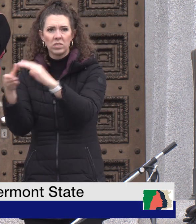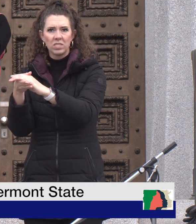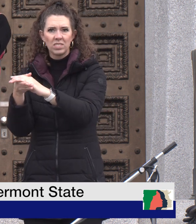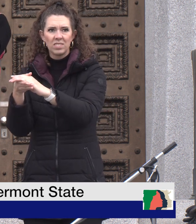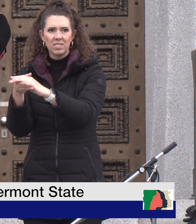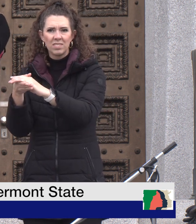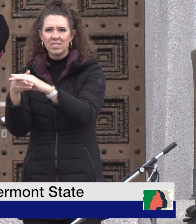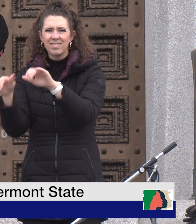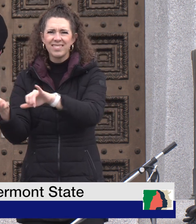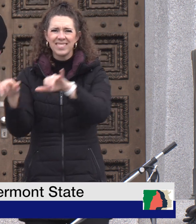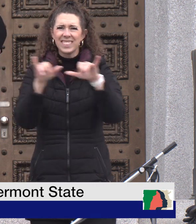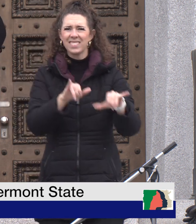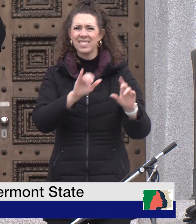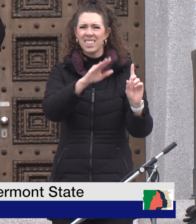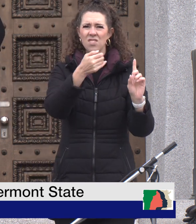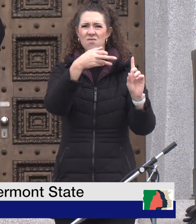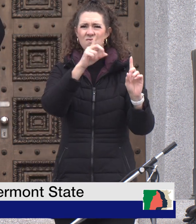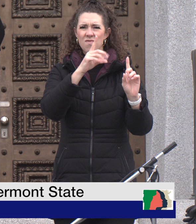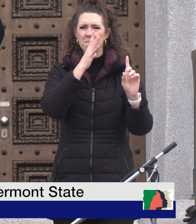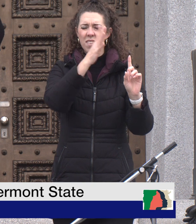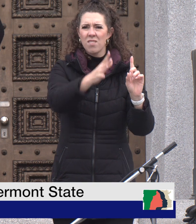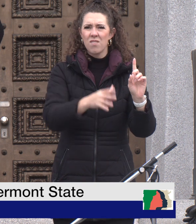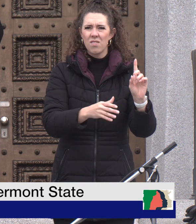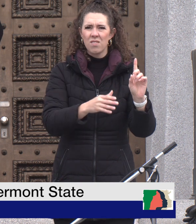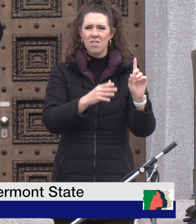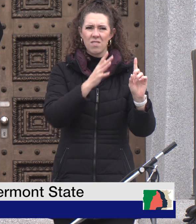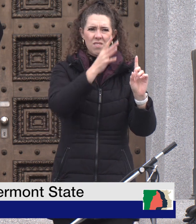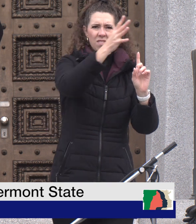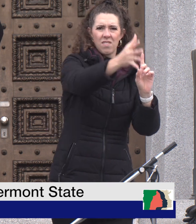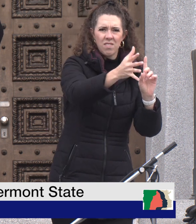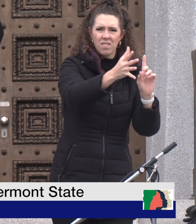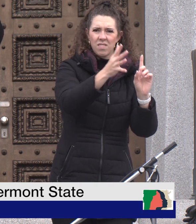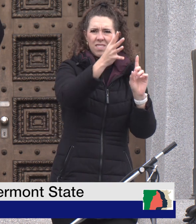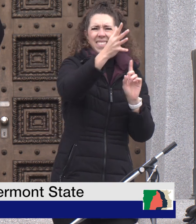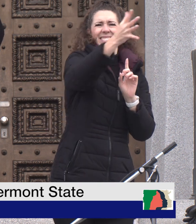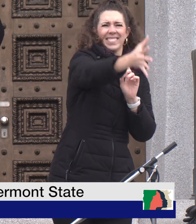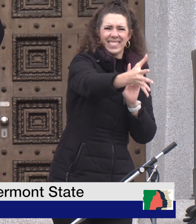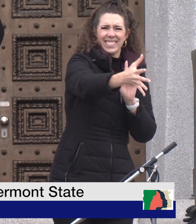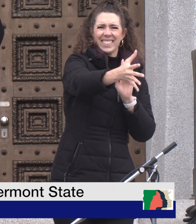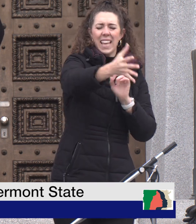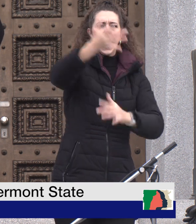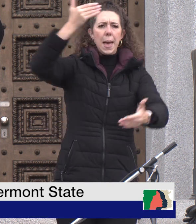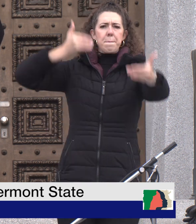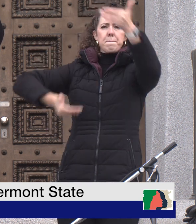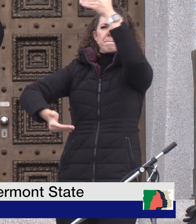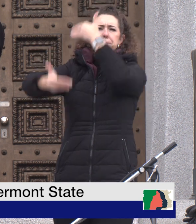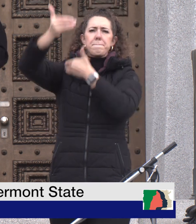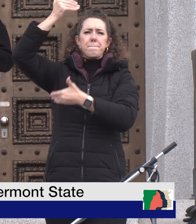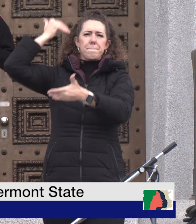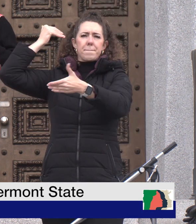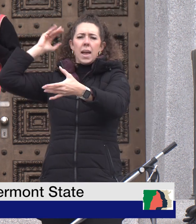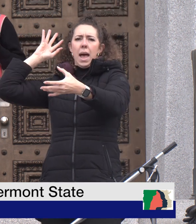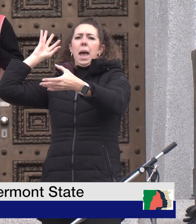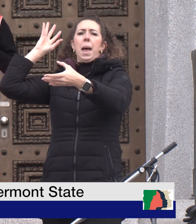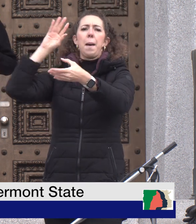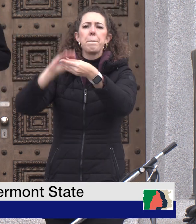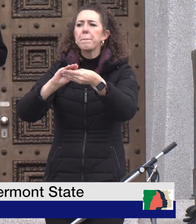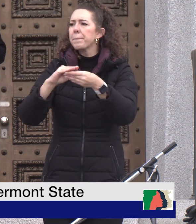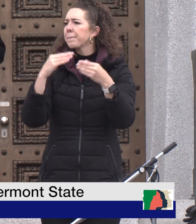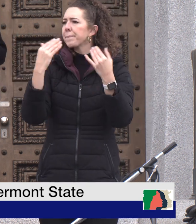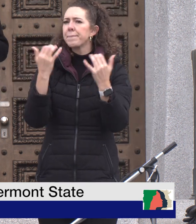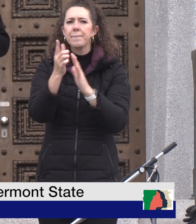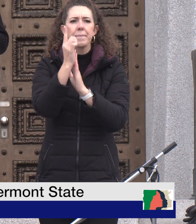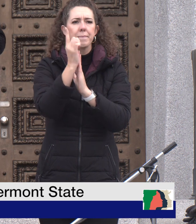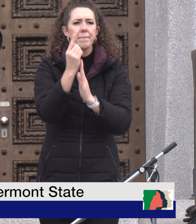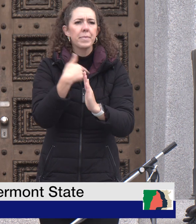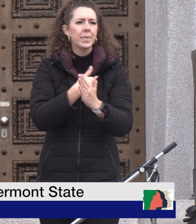voice and of her grandmother's and her grandmother's. This is a moment that we have to